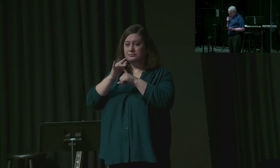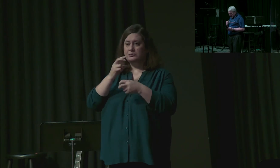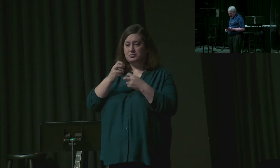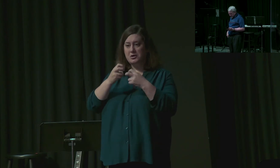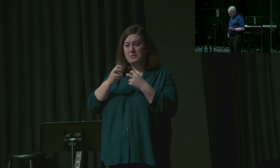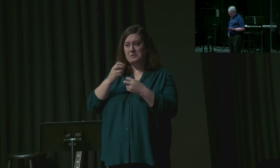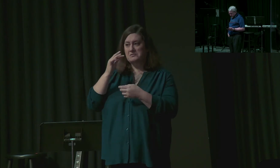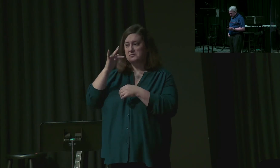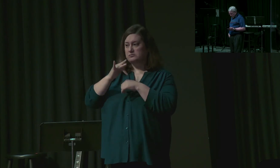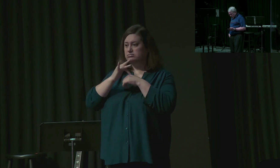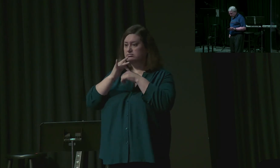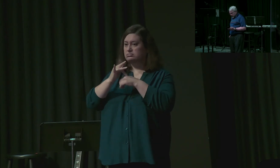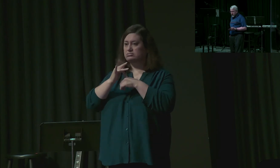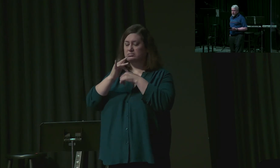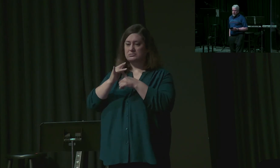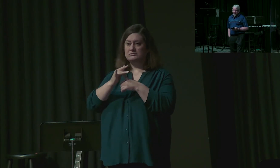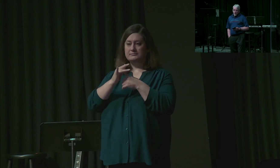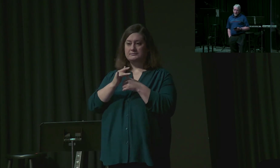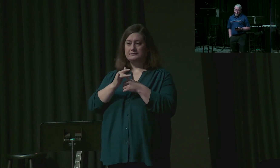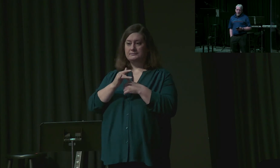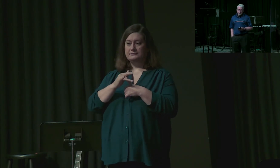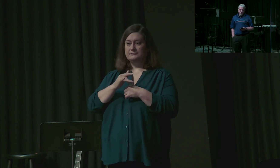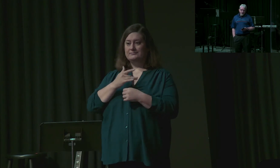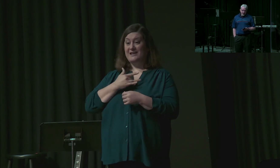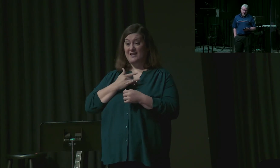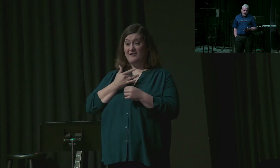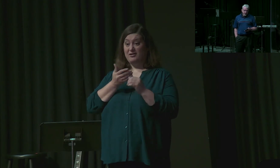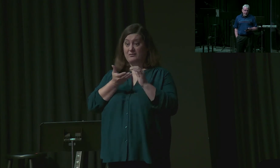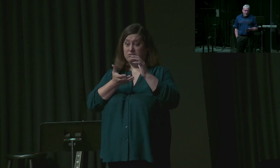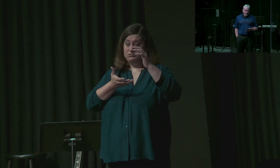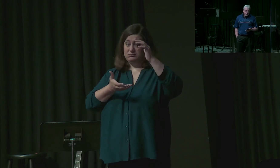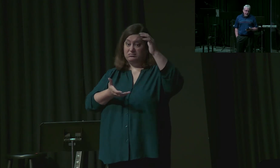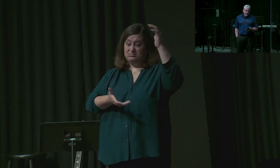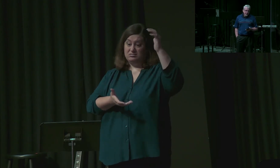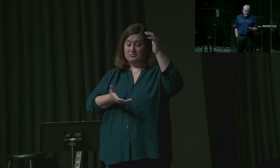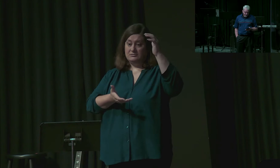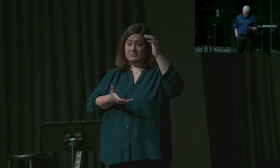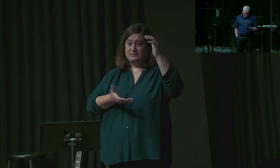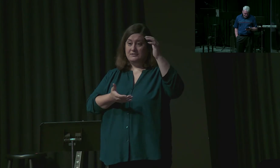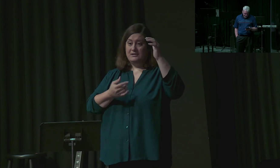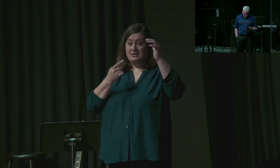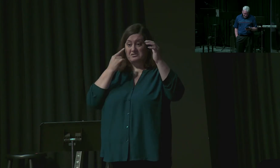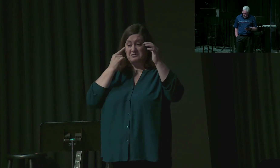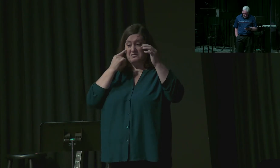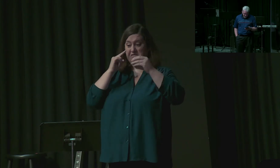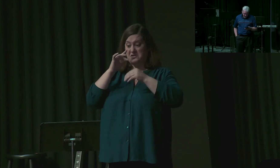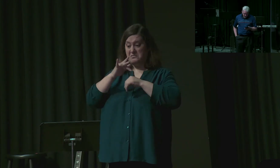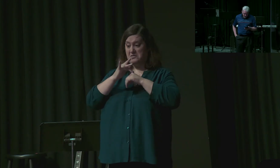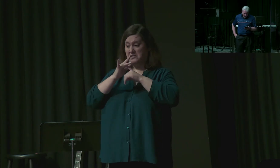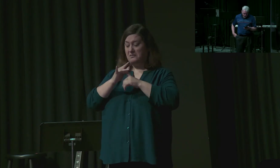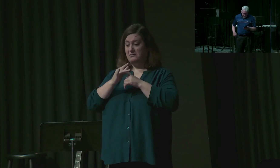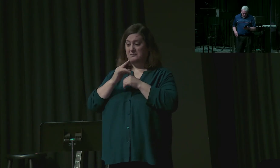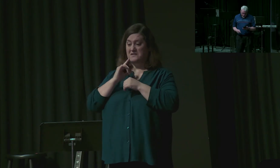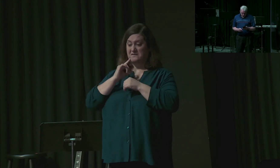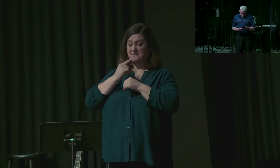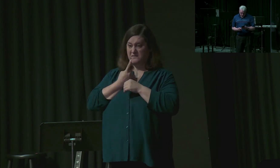I don't think any of us want to become a soured saint.